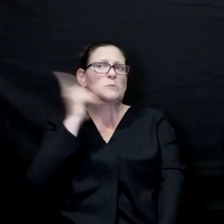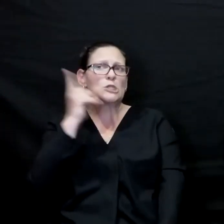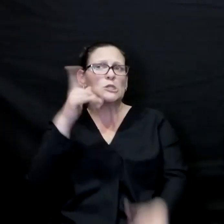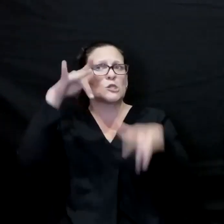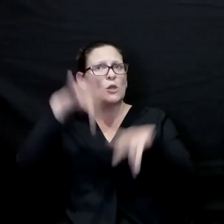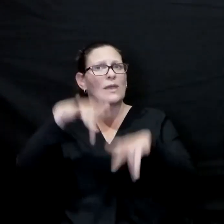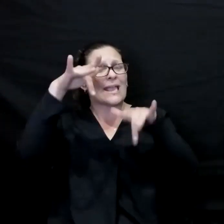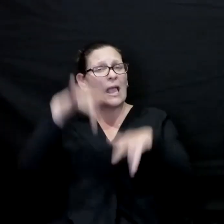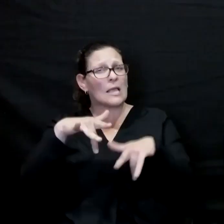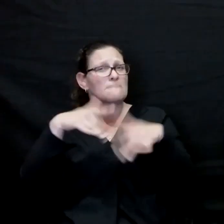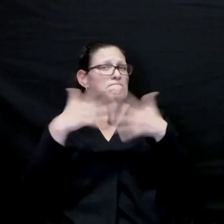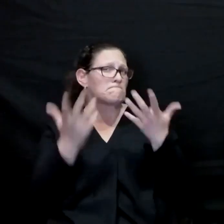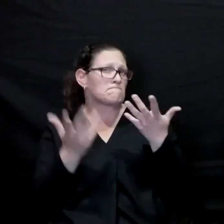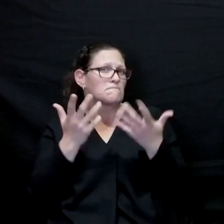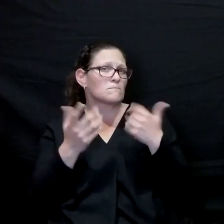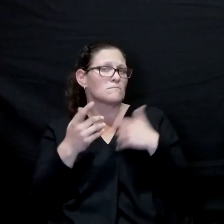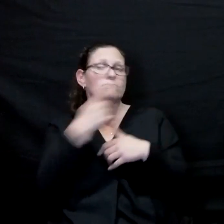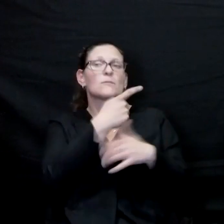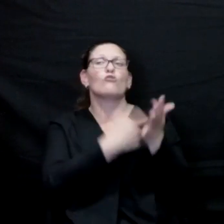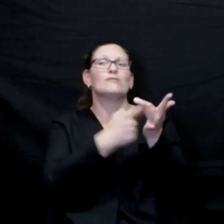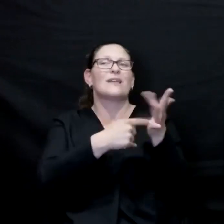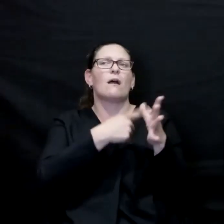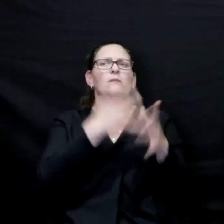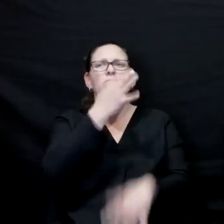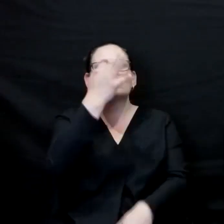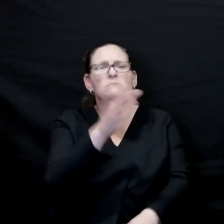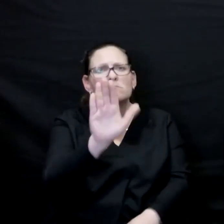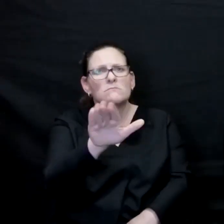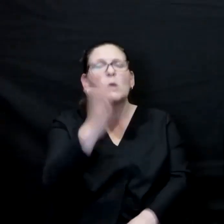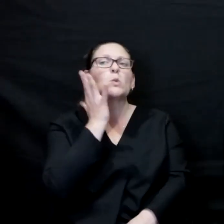Oh, okay, Deb. When did you have your meeting?